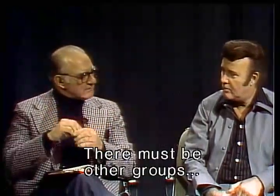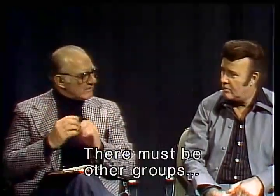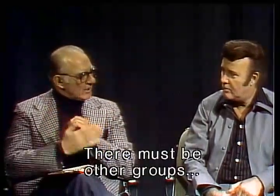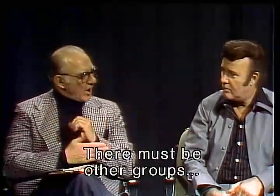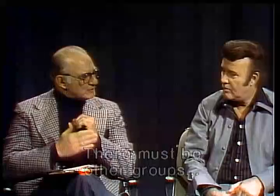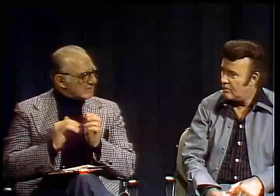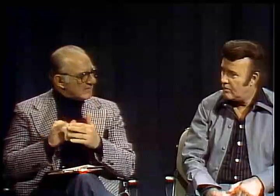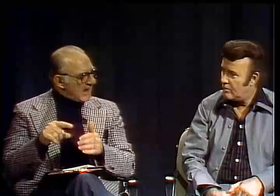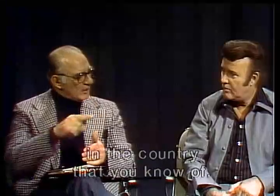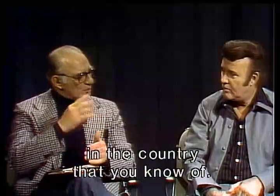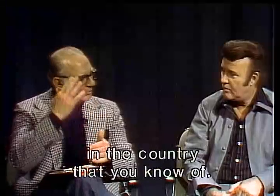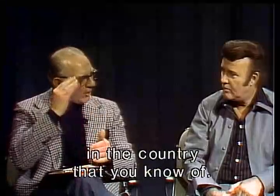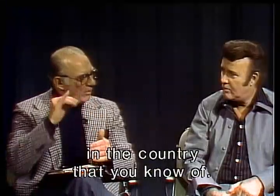the country that you know of.